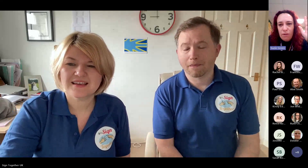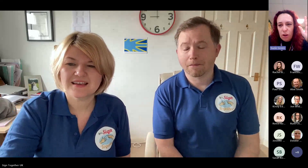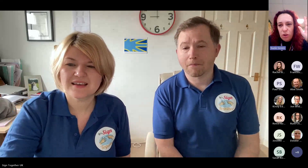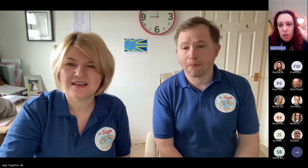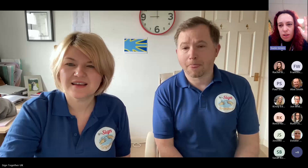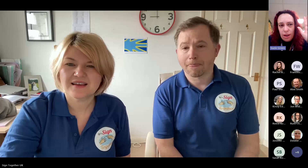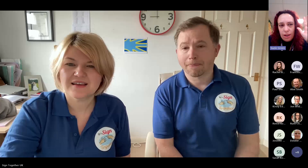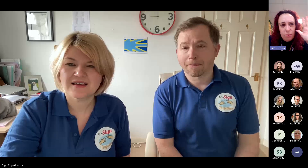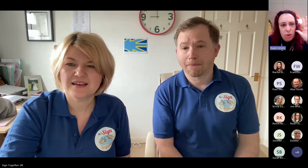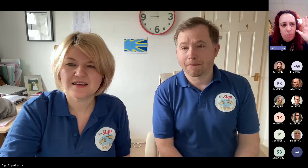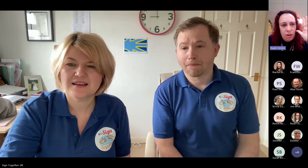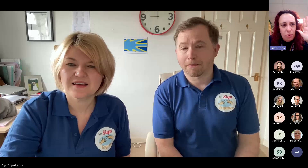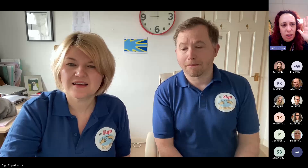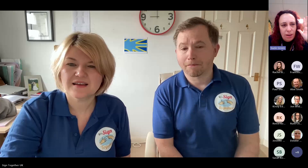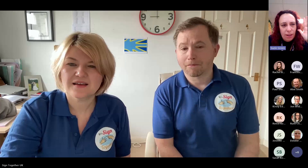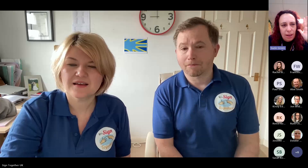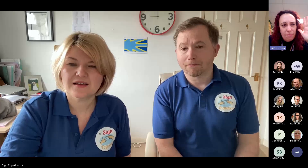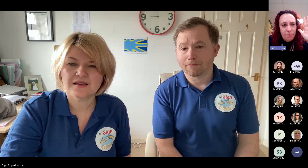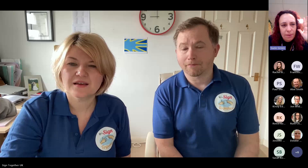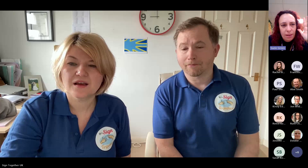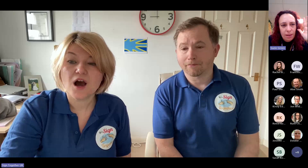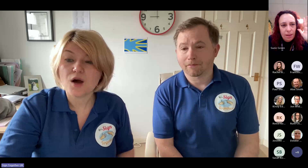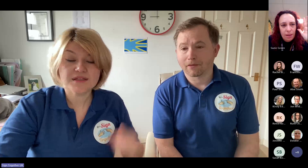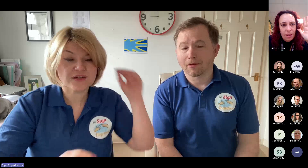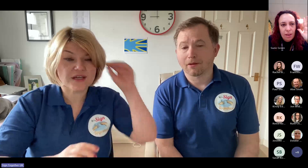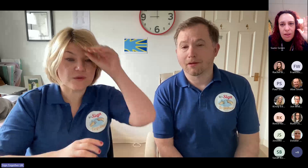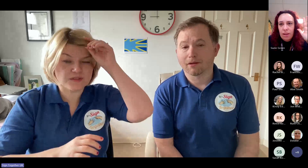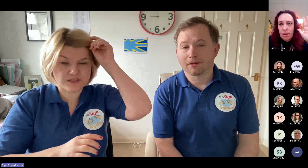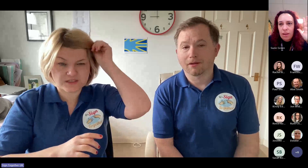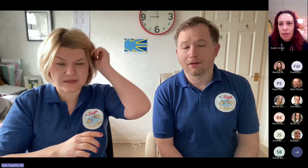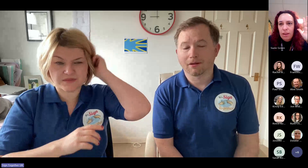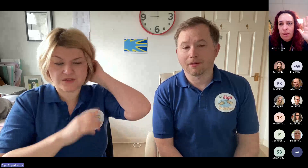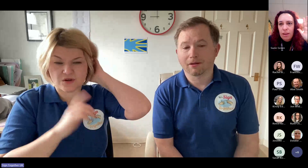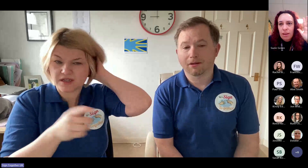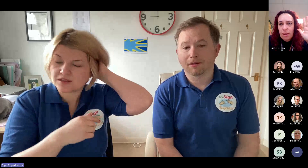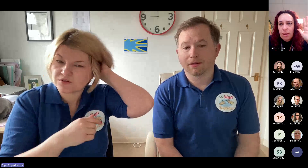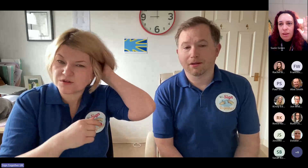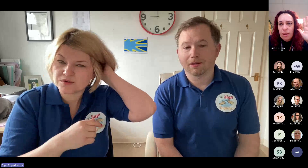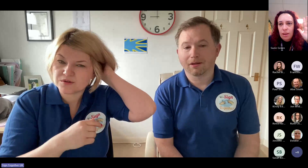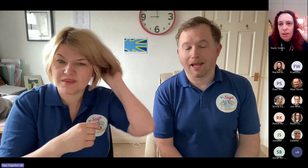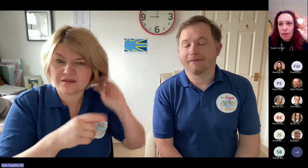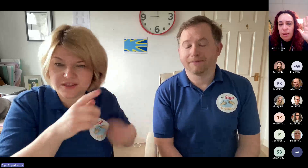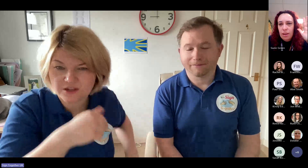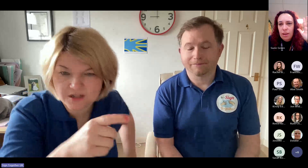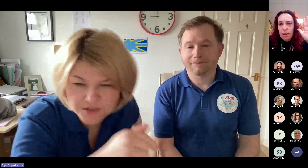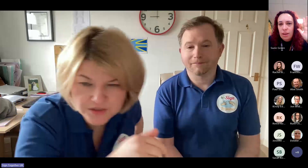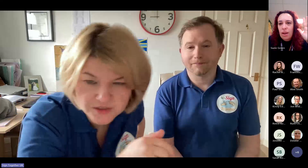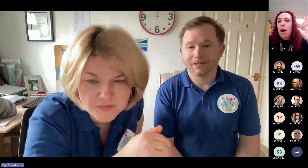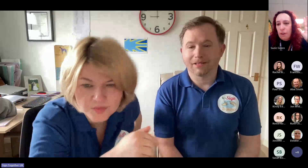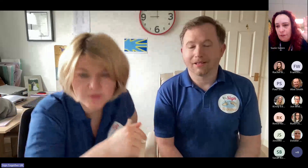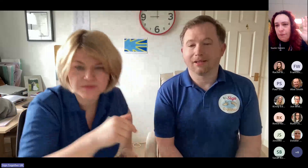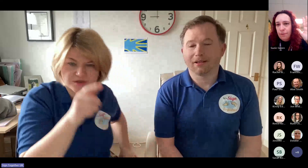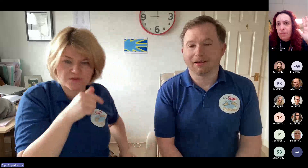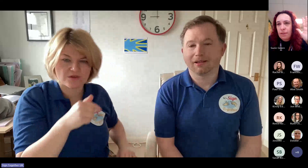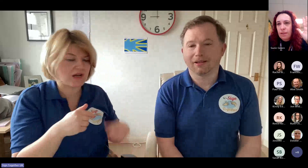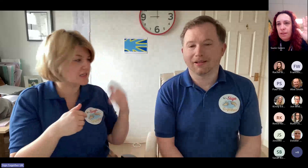we've lost your slides. Would you mind resharing them? Oh, it's okay. We were just talking through without the slides, just as prompts, because we thought